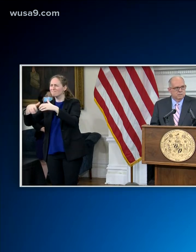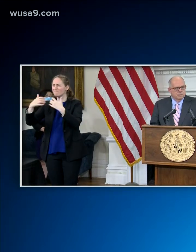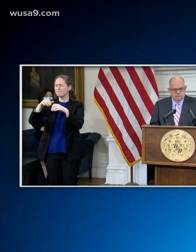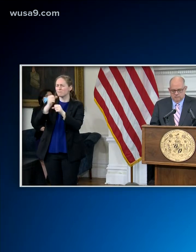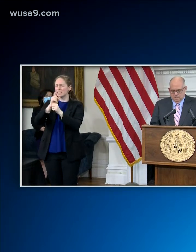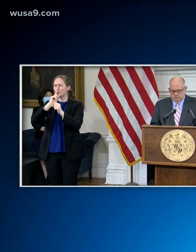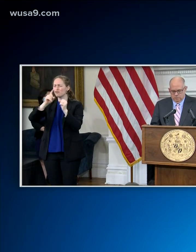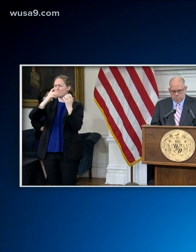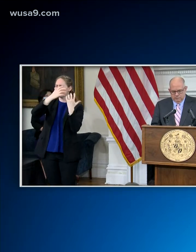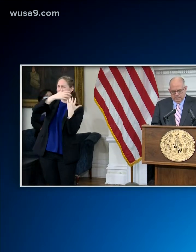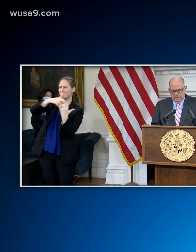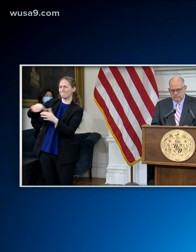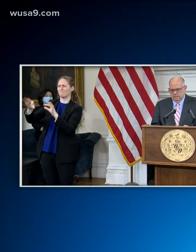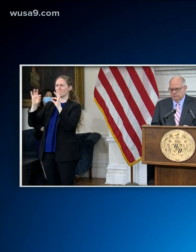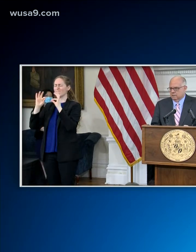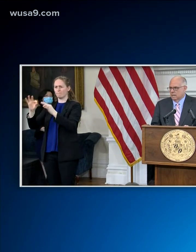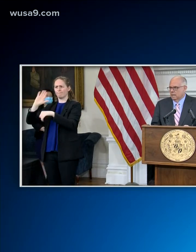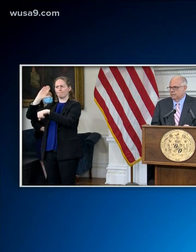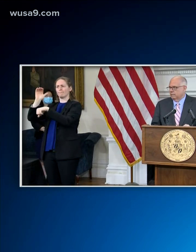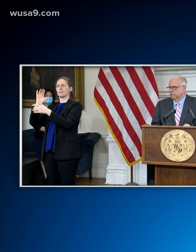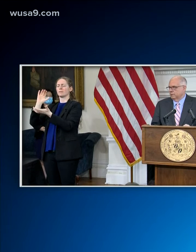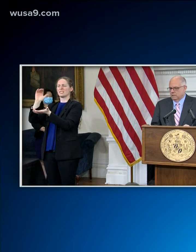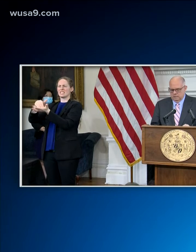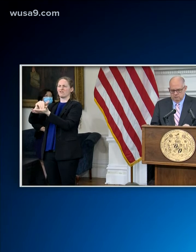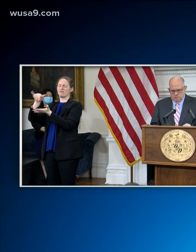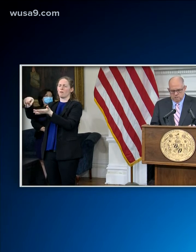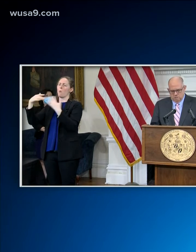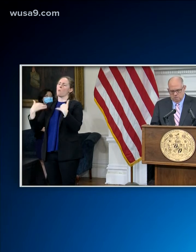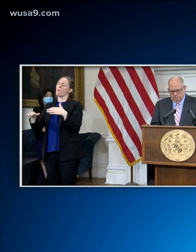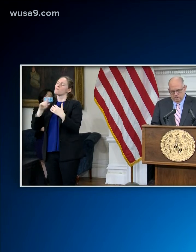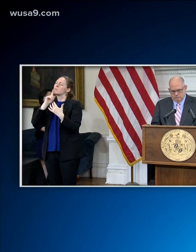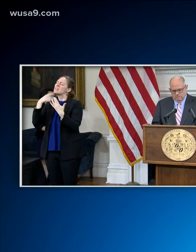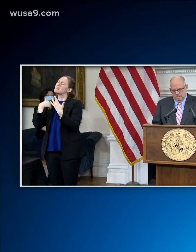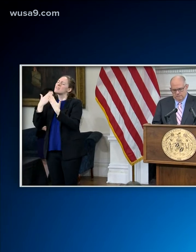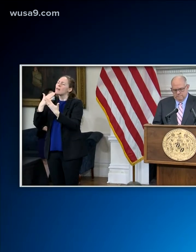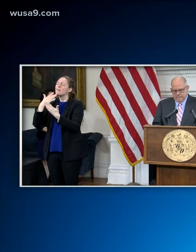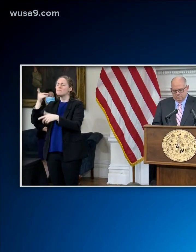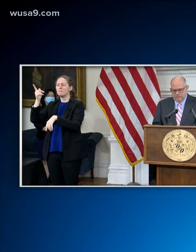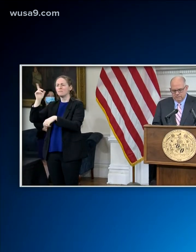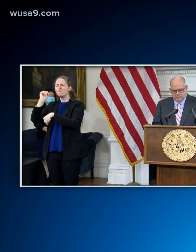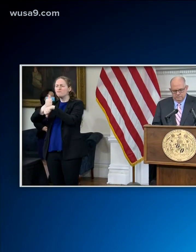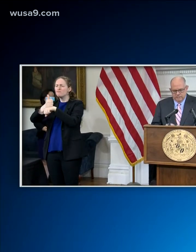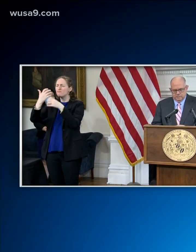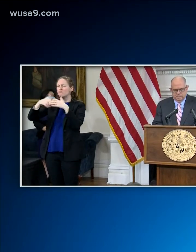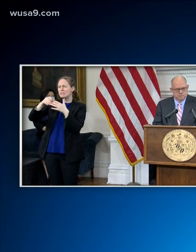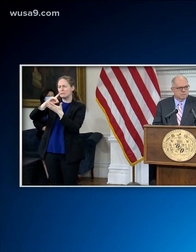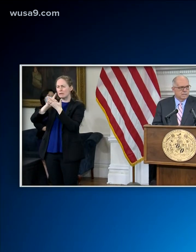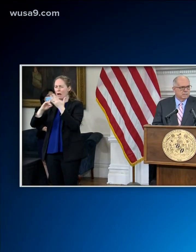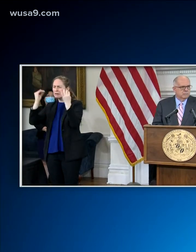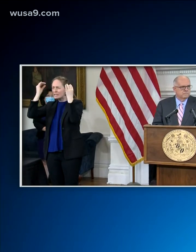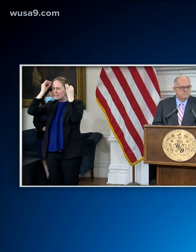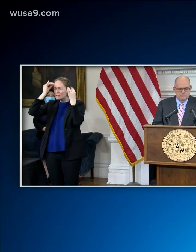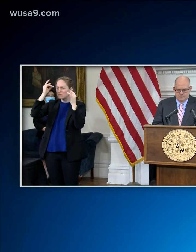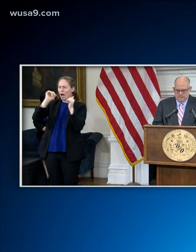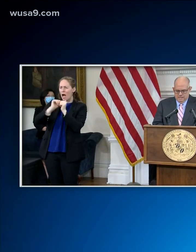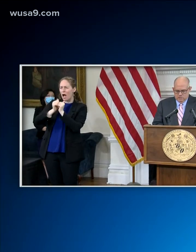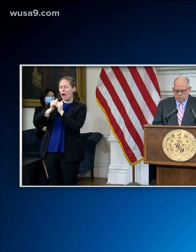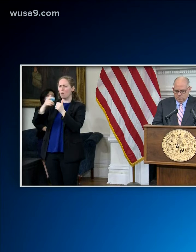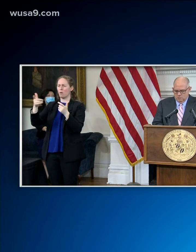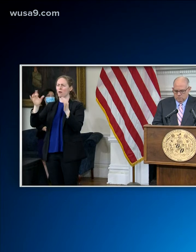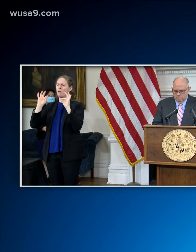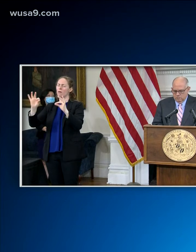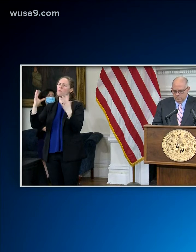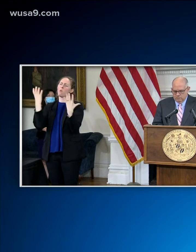efforts to plan, design, build, and launch all of our mass vaccination sites.